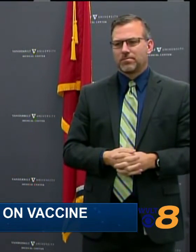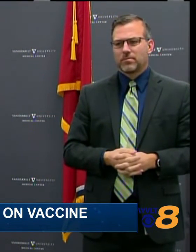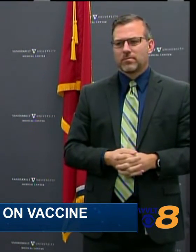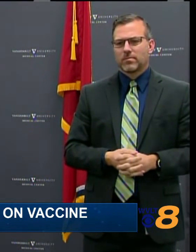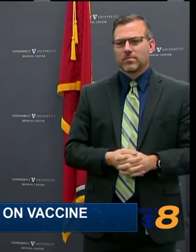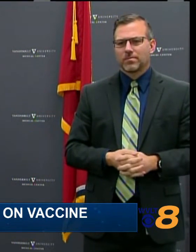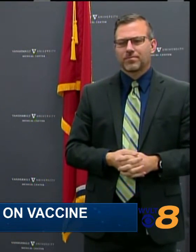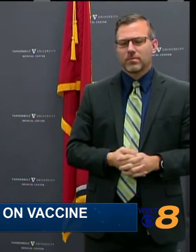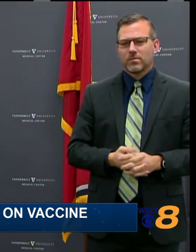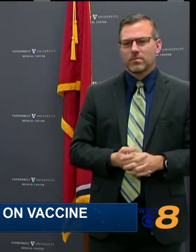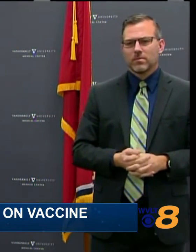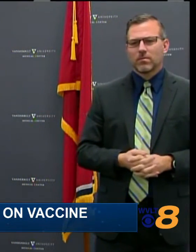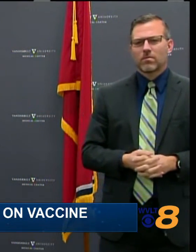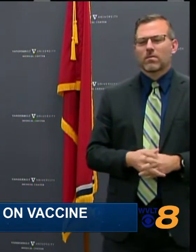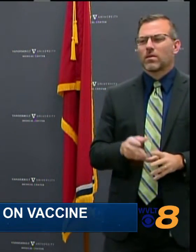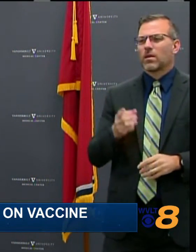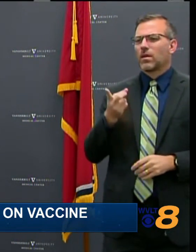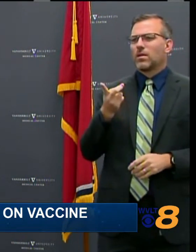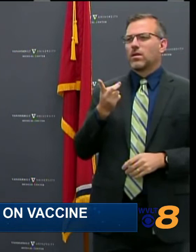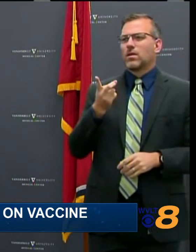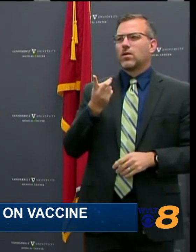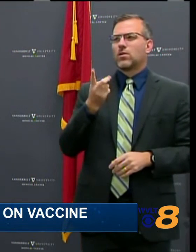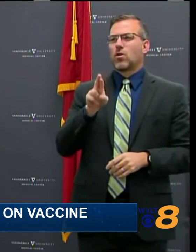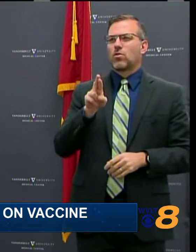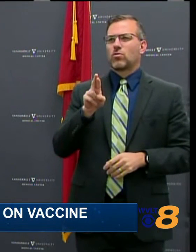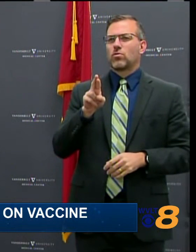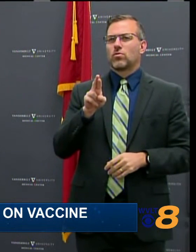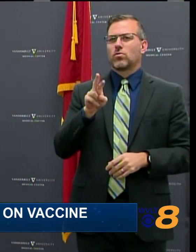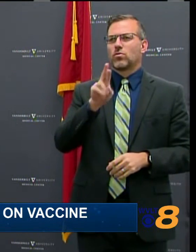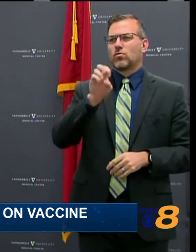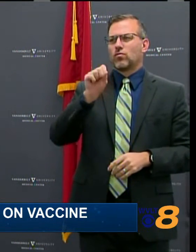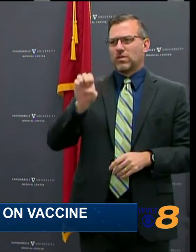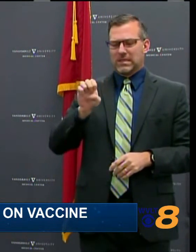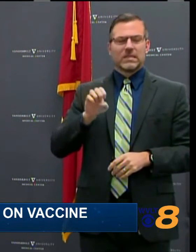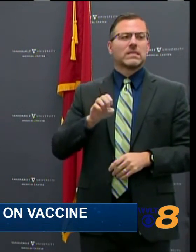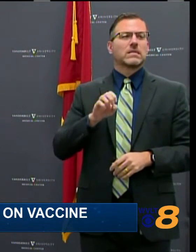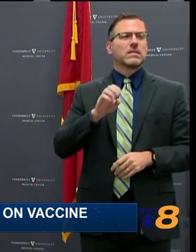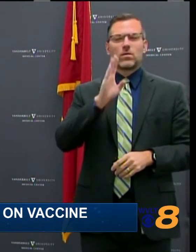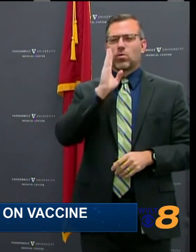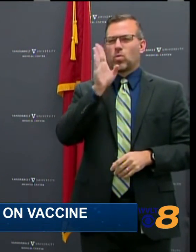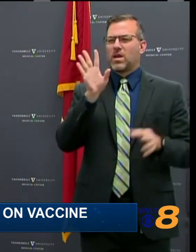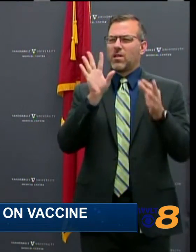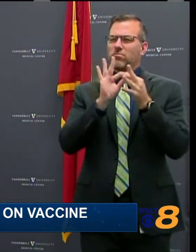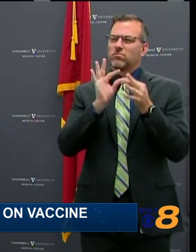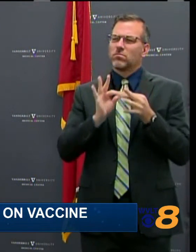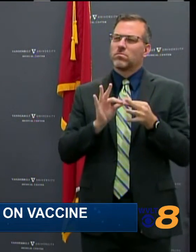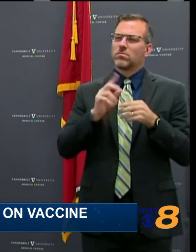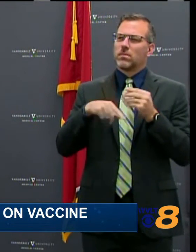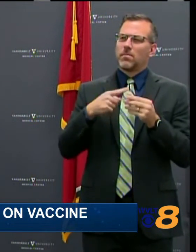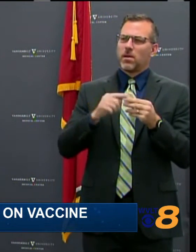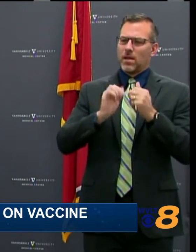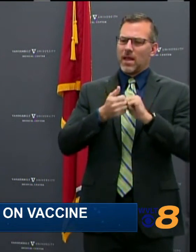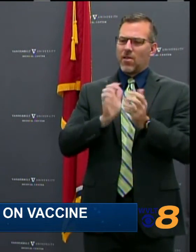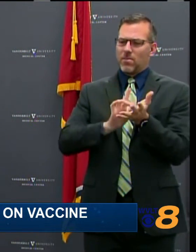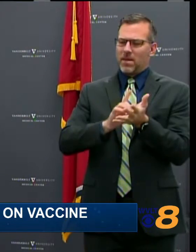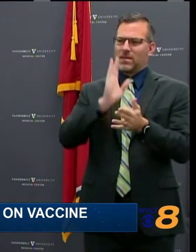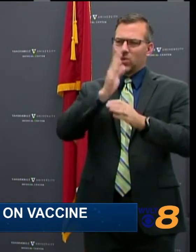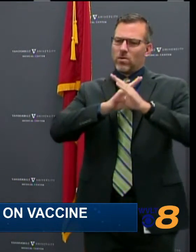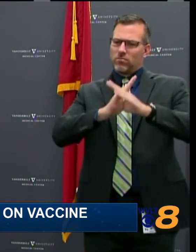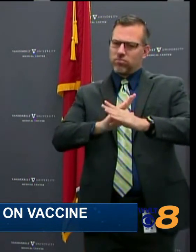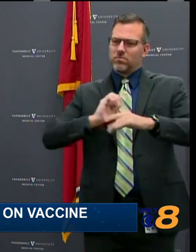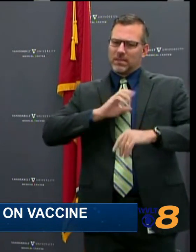talk about what this vaccine means for treating workers, for treating healthcare professionals in the hospital, I want